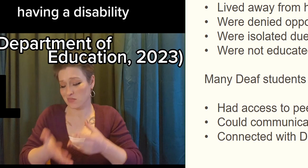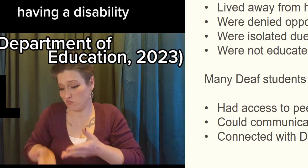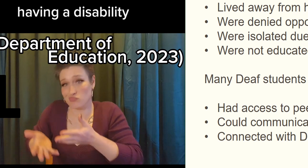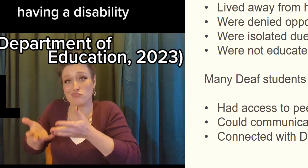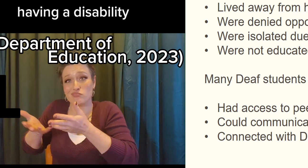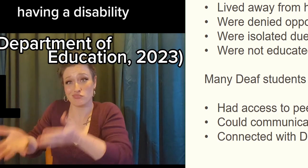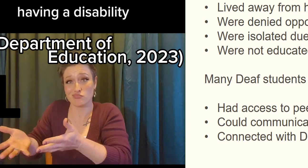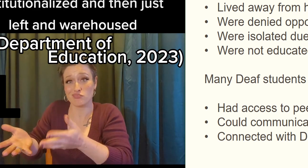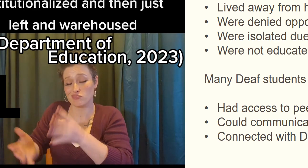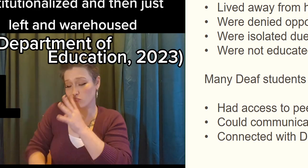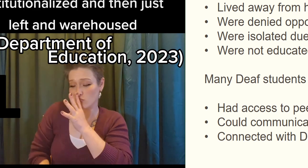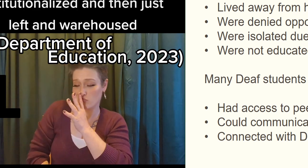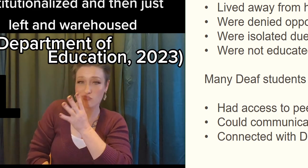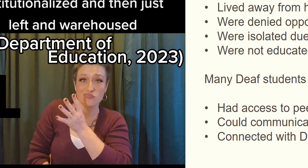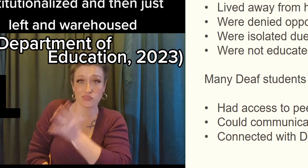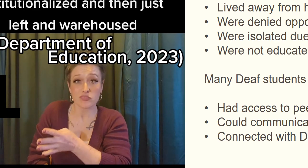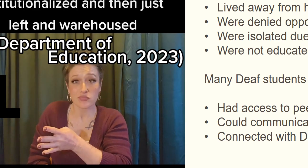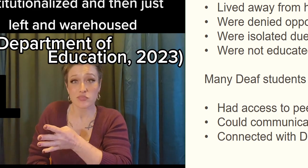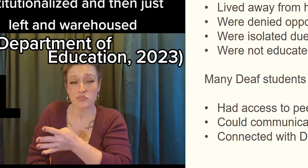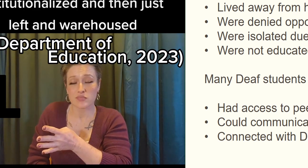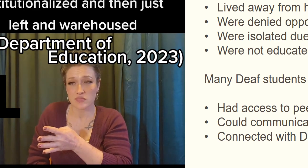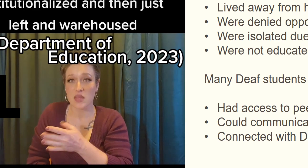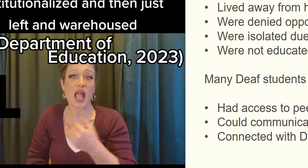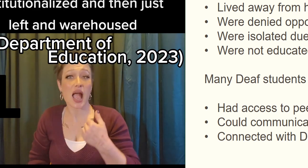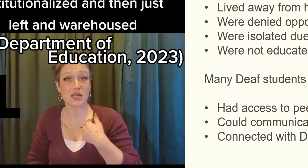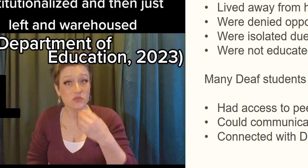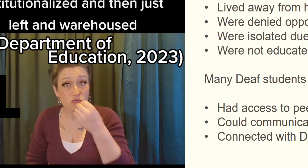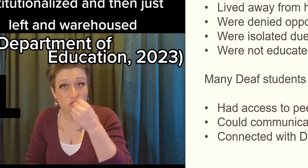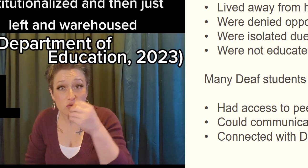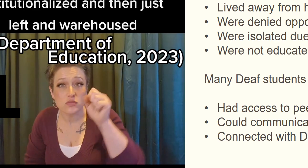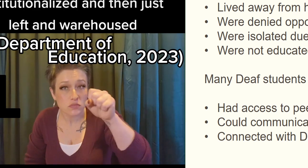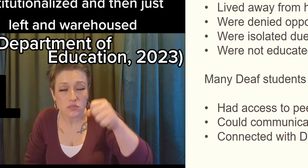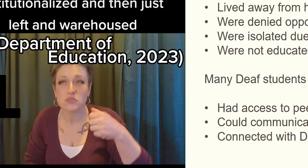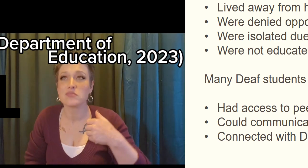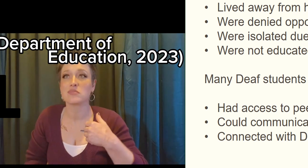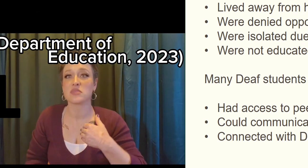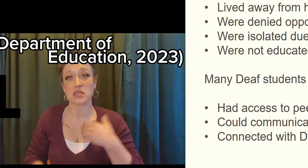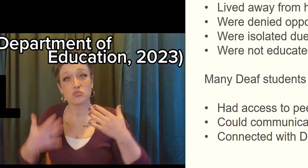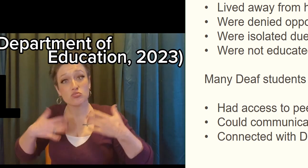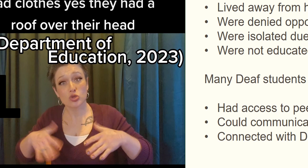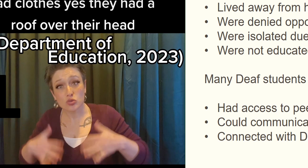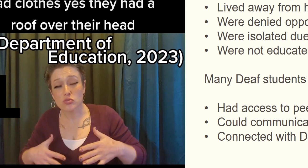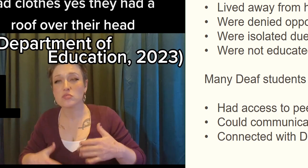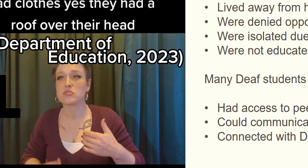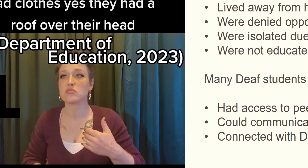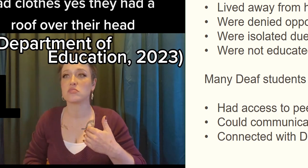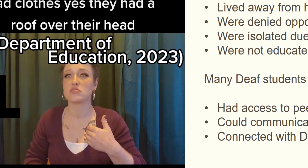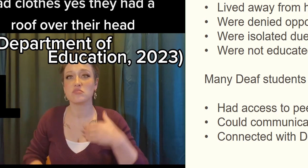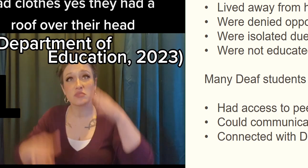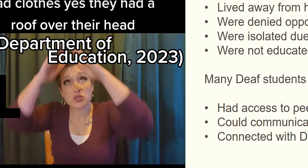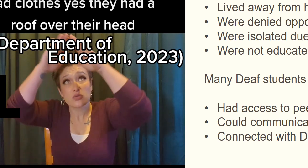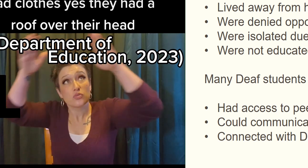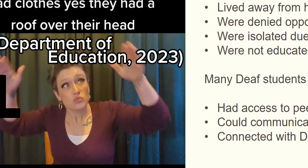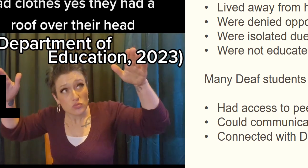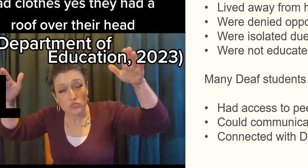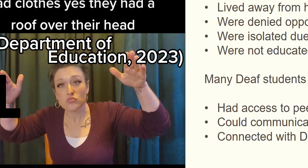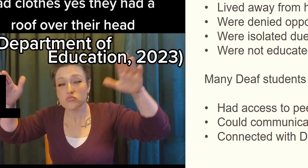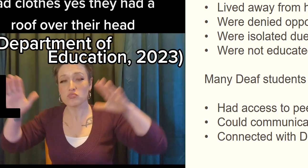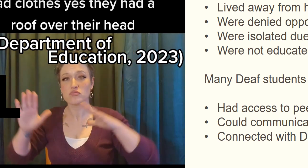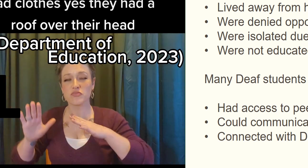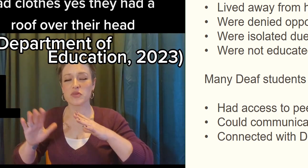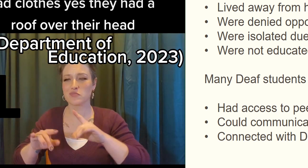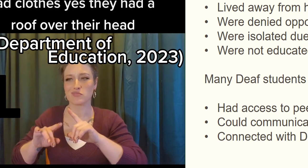having a disability, they would be institutionalized and then just left and warehoused. Yes, they had food. Yes, they had